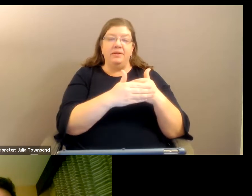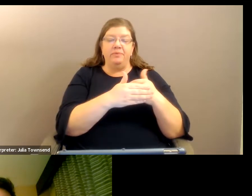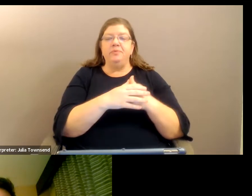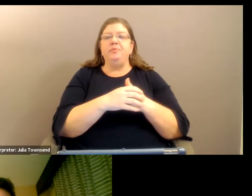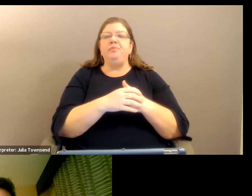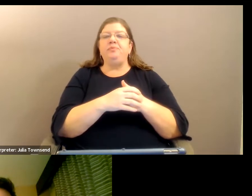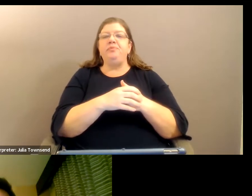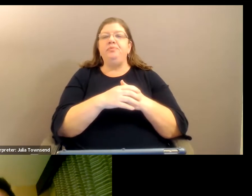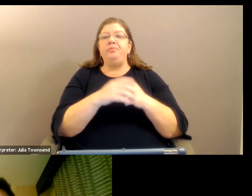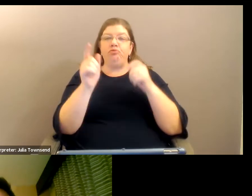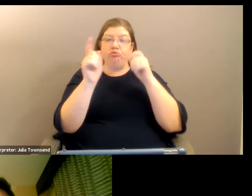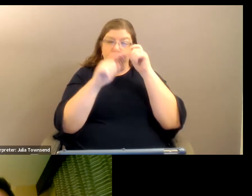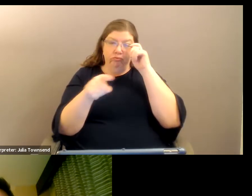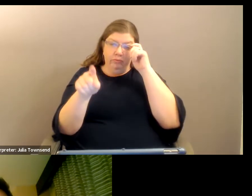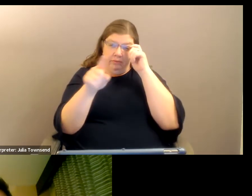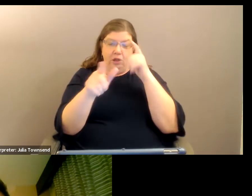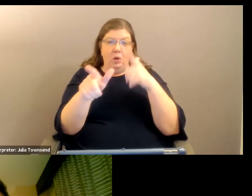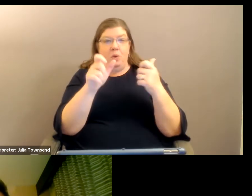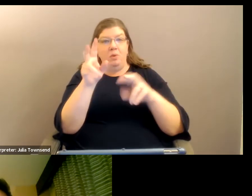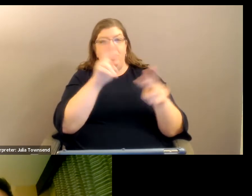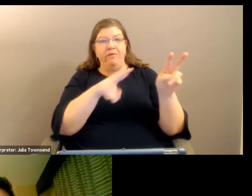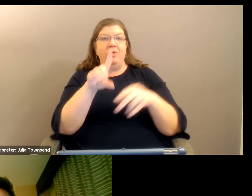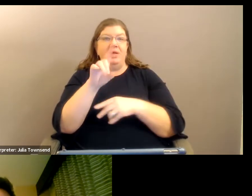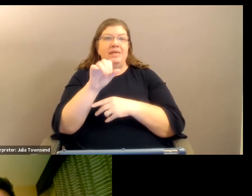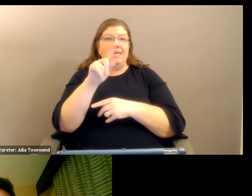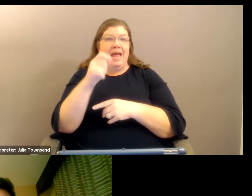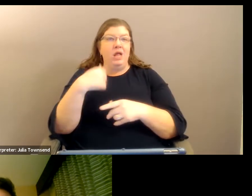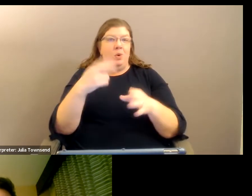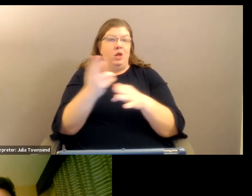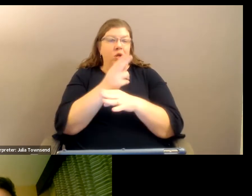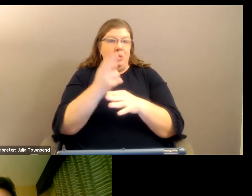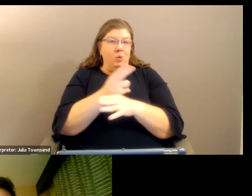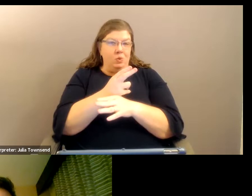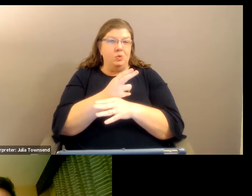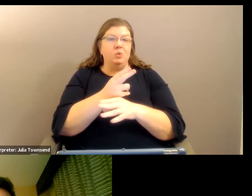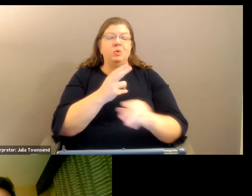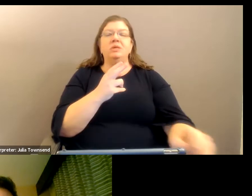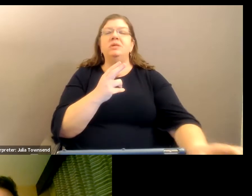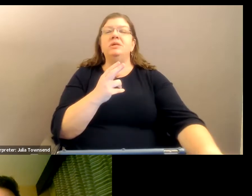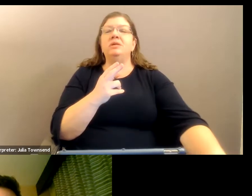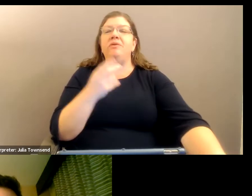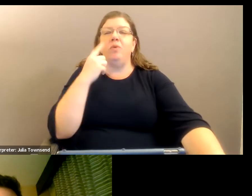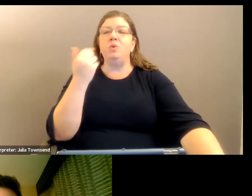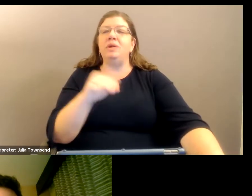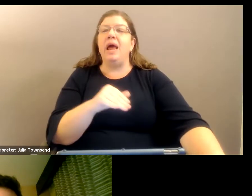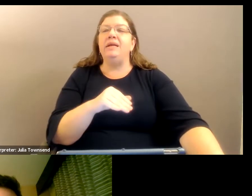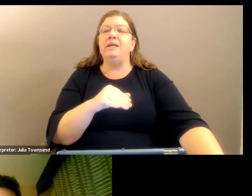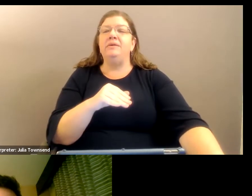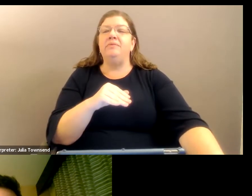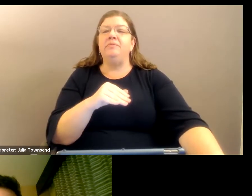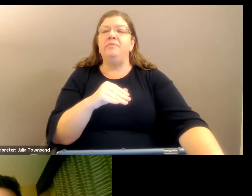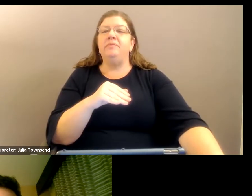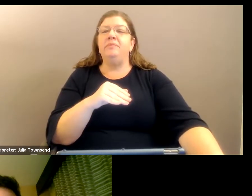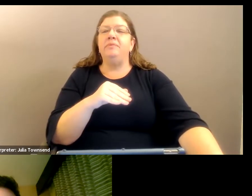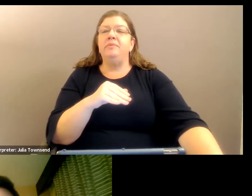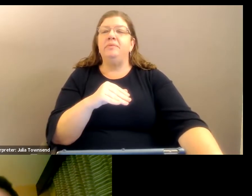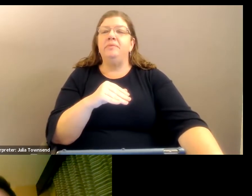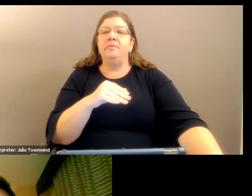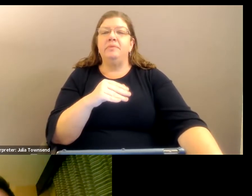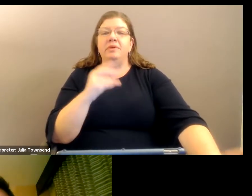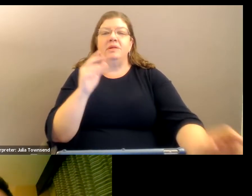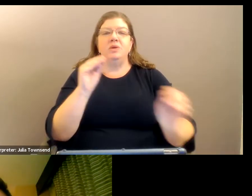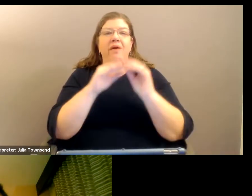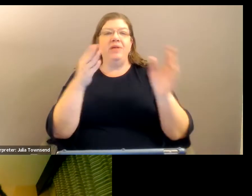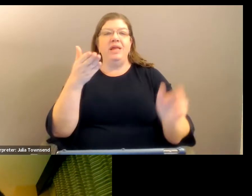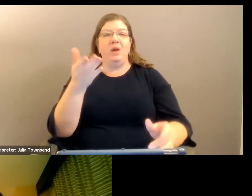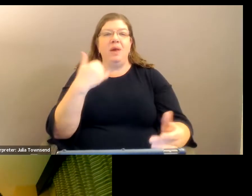And these, again, just a quick review of the data sets that we used to get to tonight. So obviously here